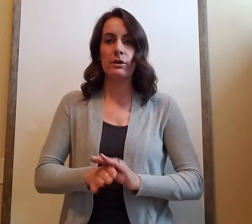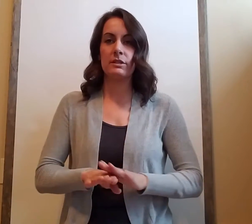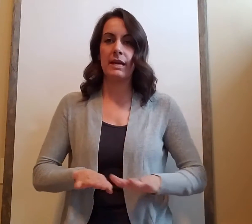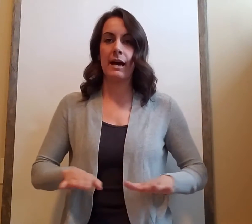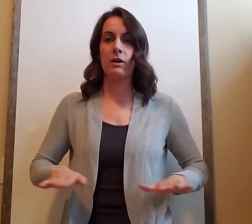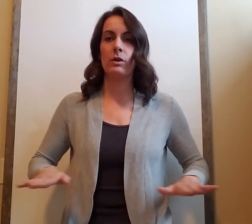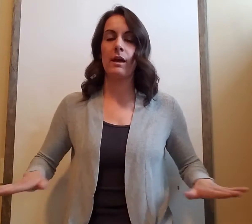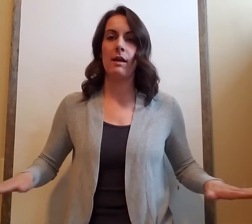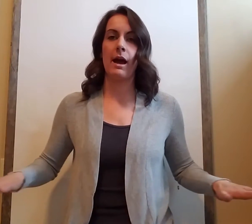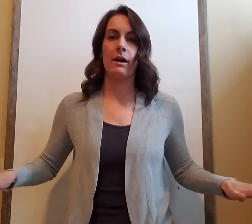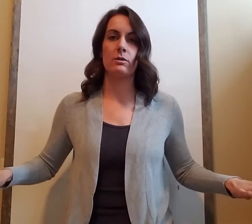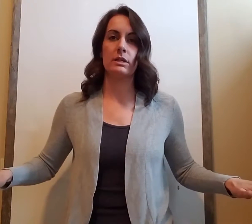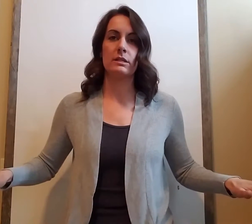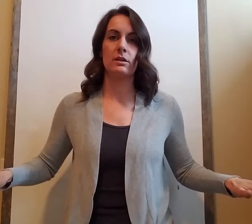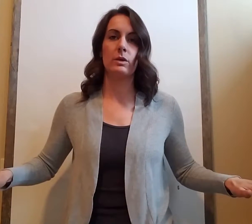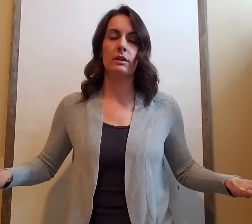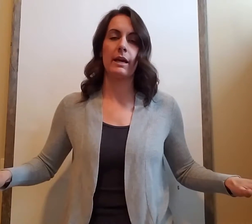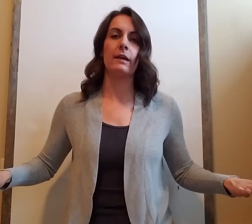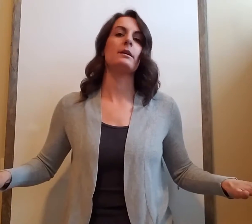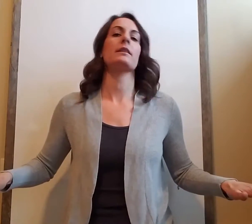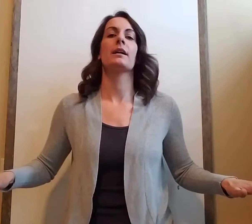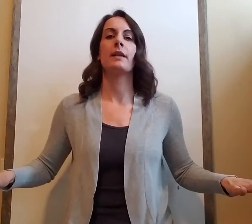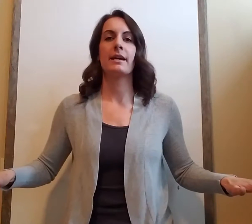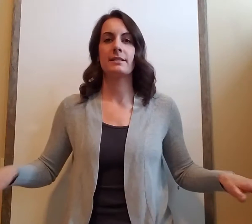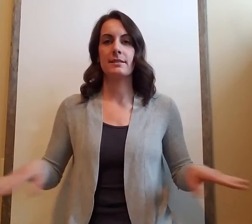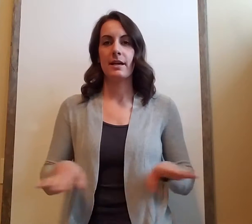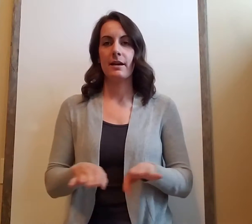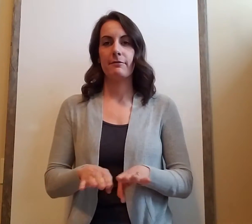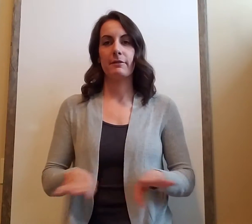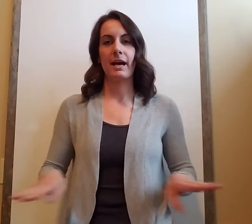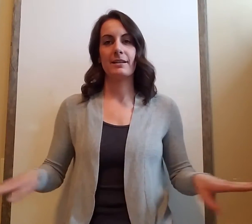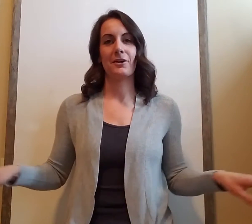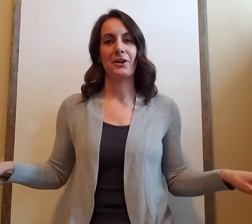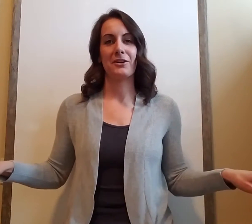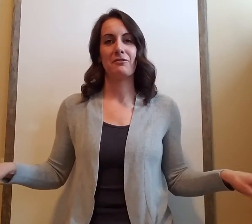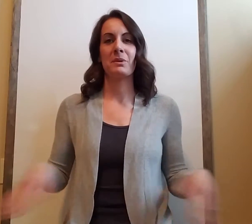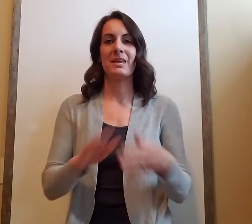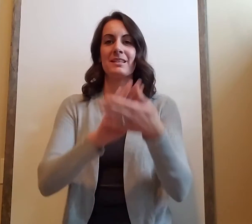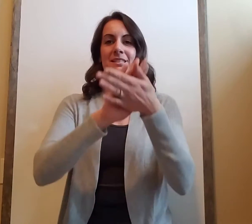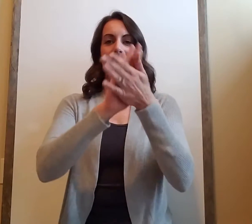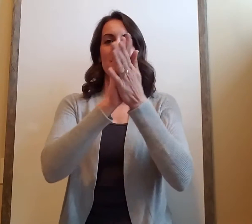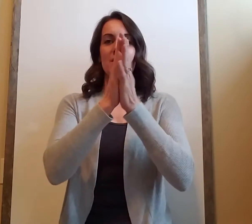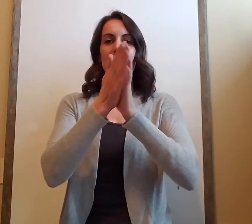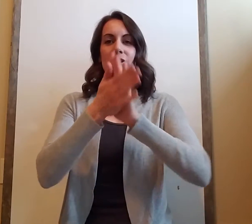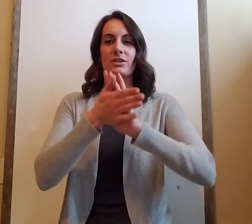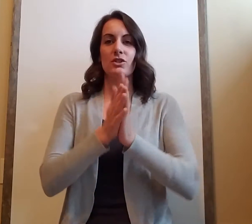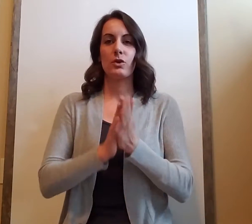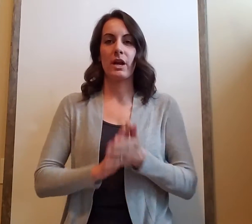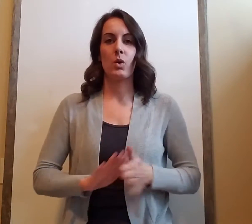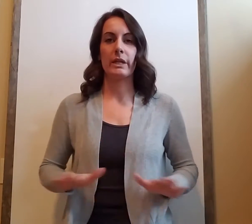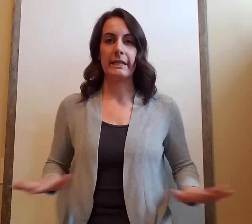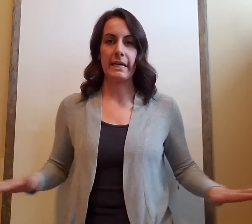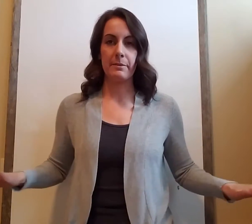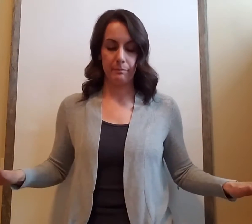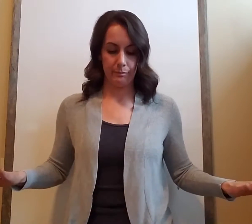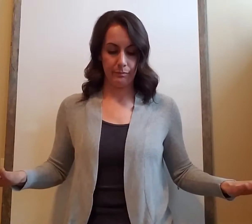forth, down and out until we land on that nice flat area of peace. Tranquility.